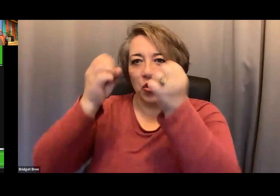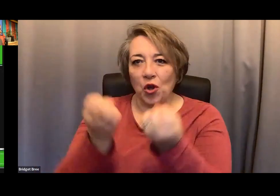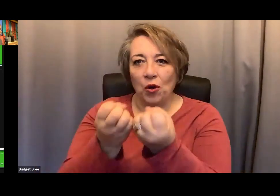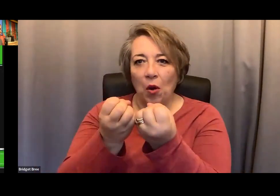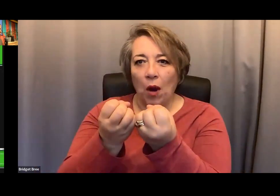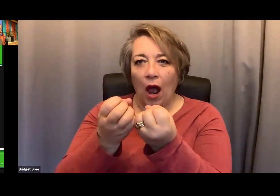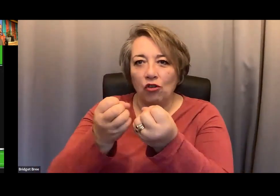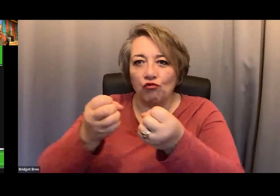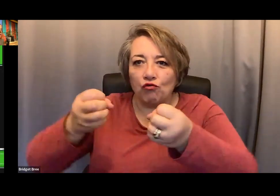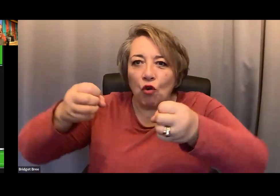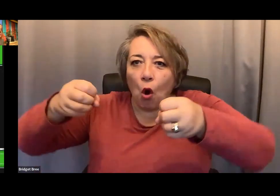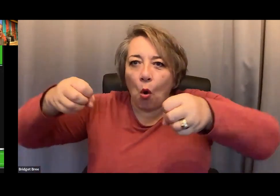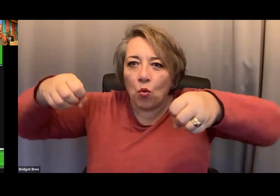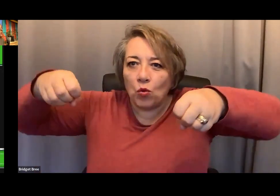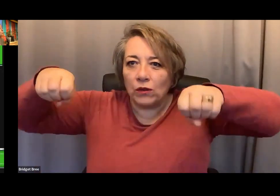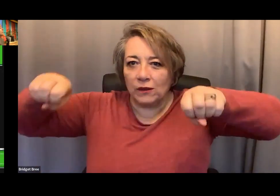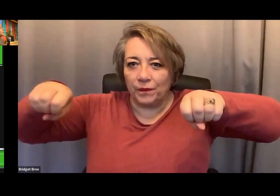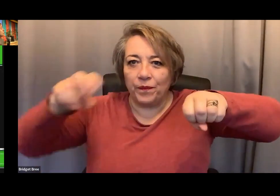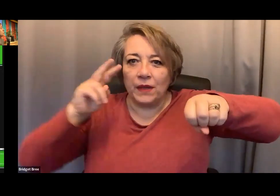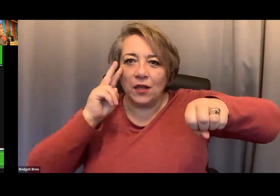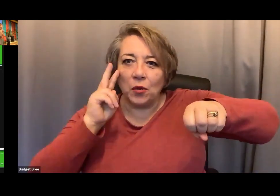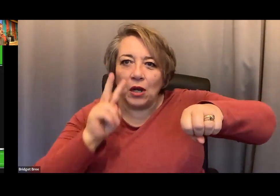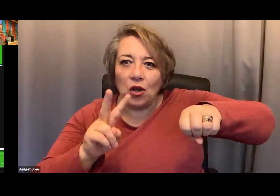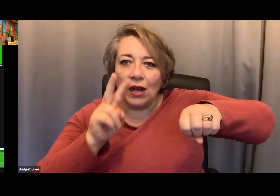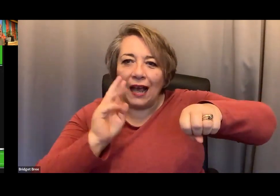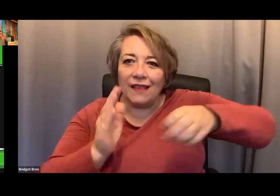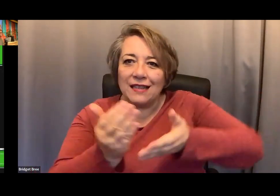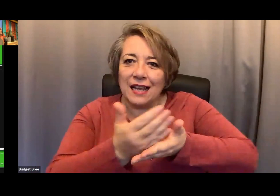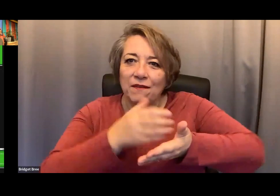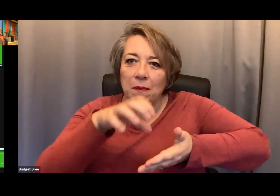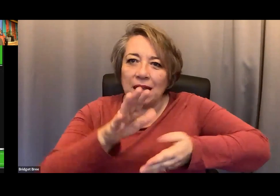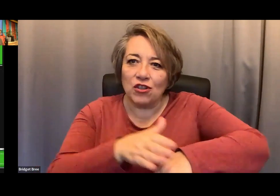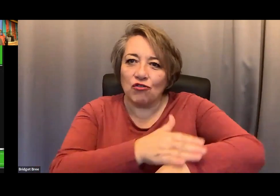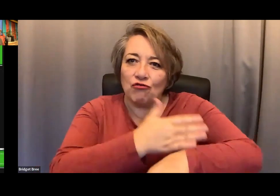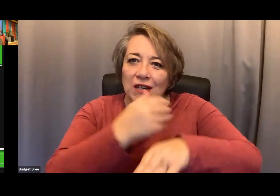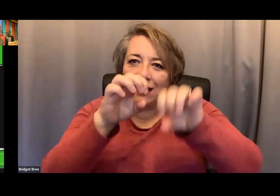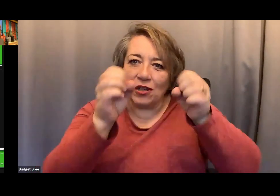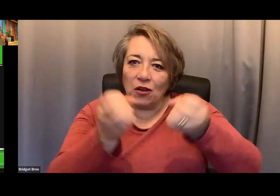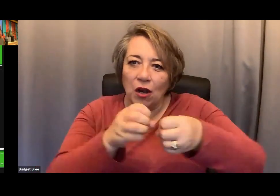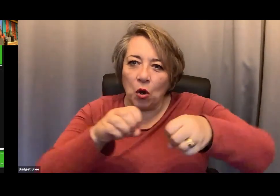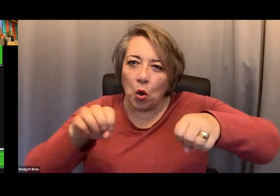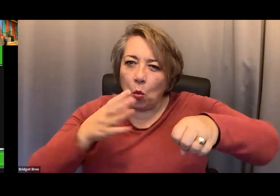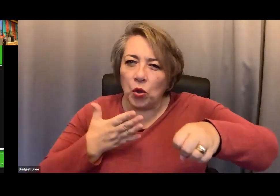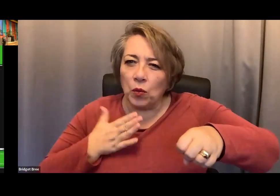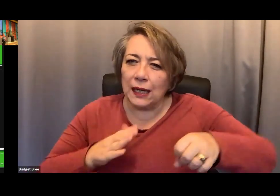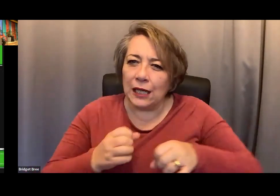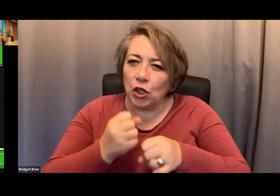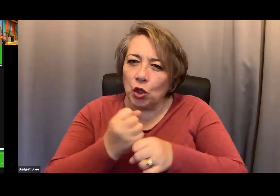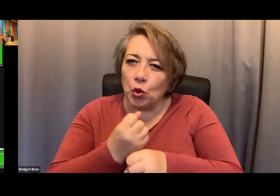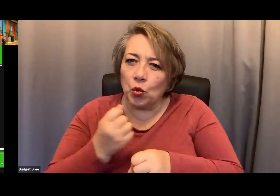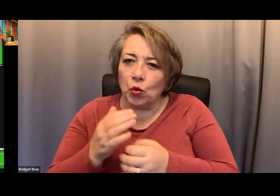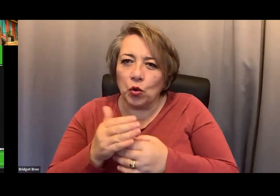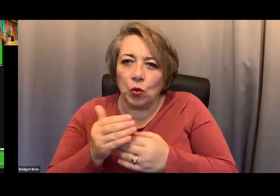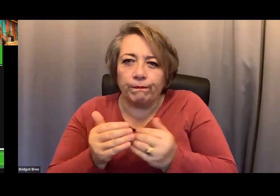green space of the doughnut, and we ask, what do we need to do in our place in order to live in that place, to get to that safe and just space